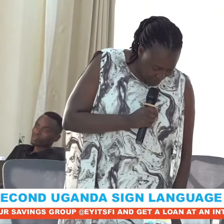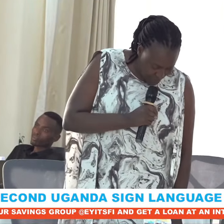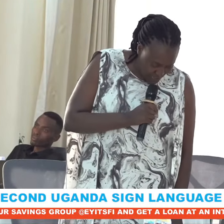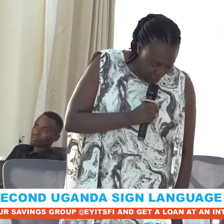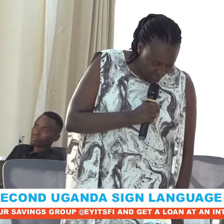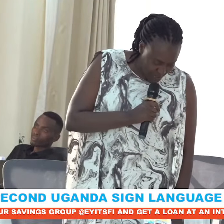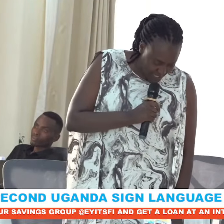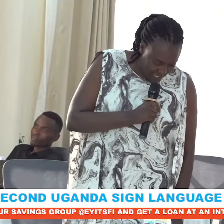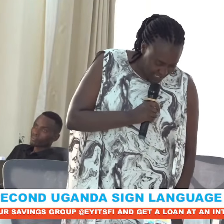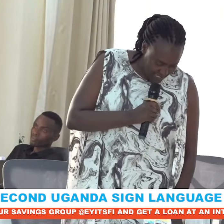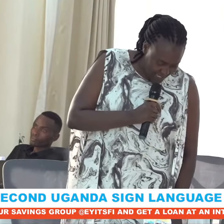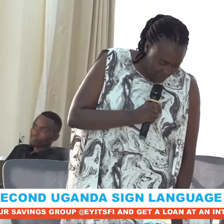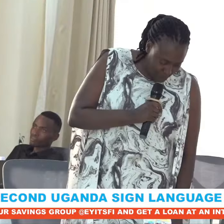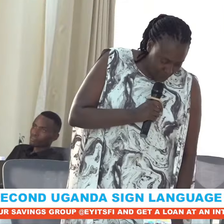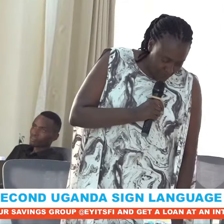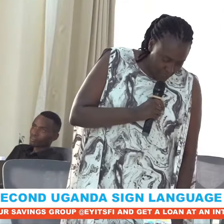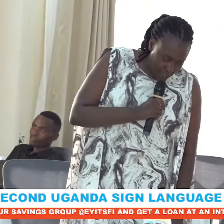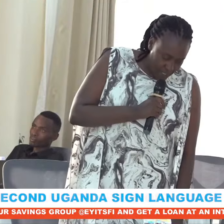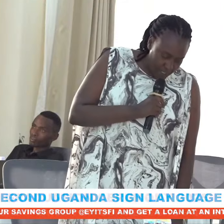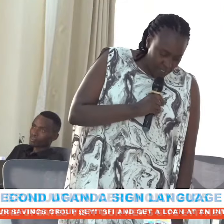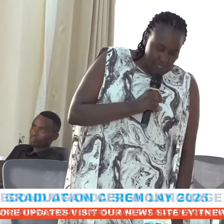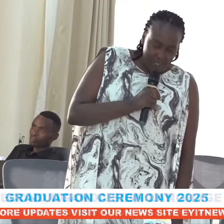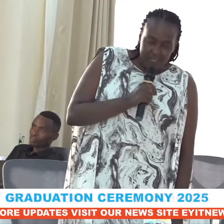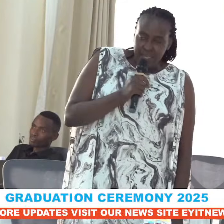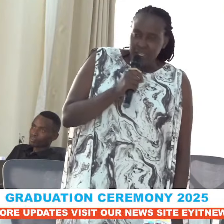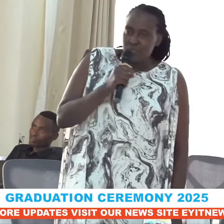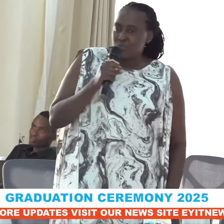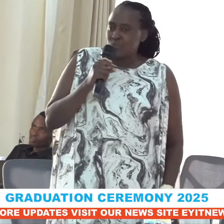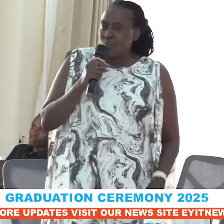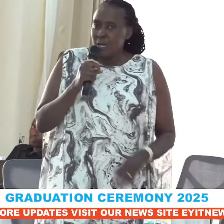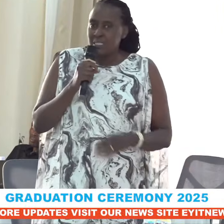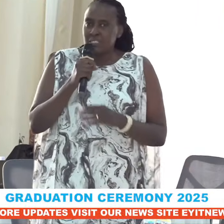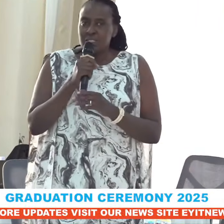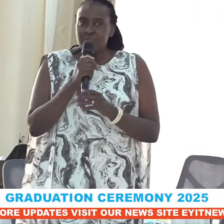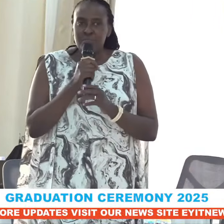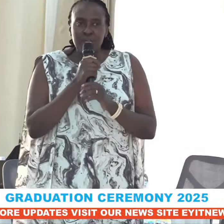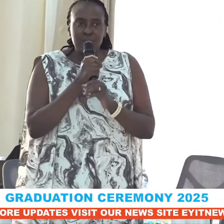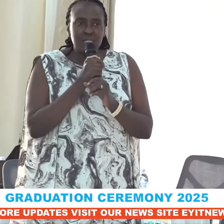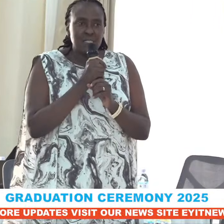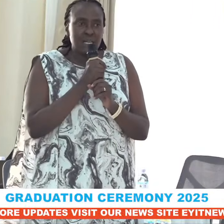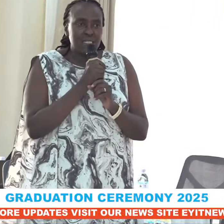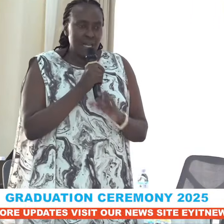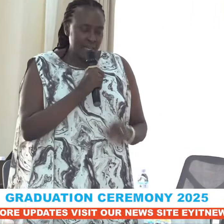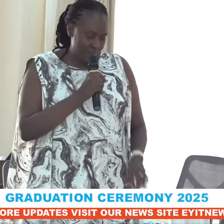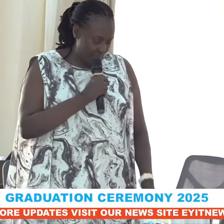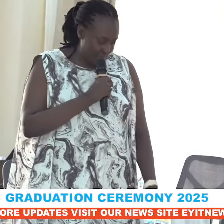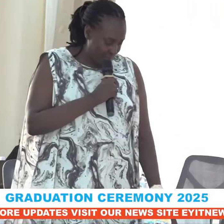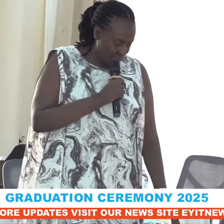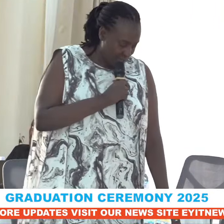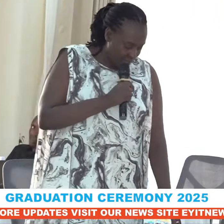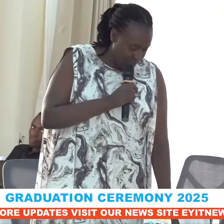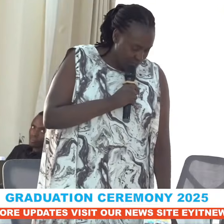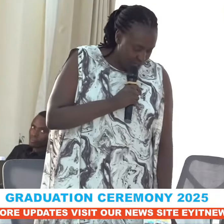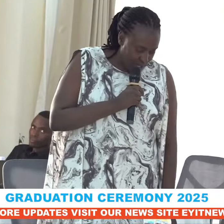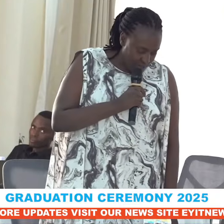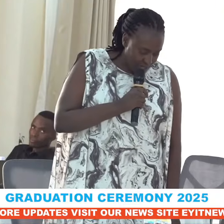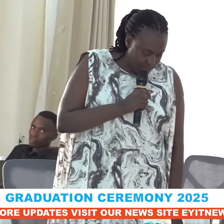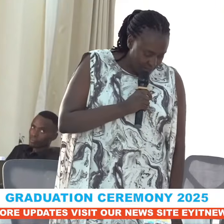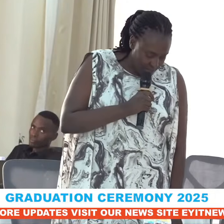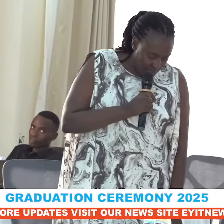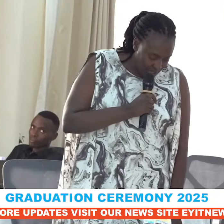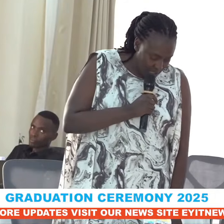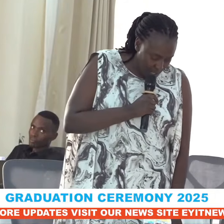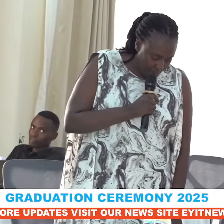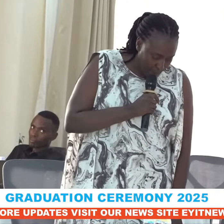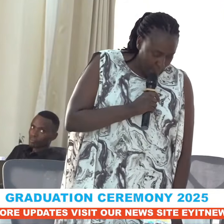of Students. Thank you so much for making the time to come and